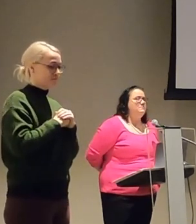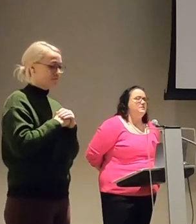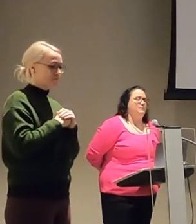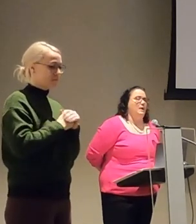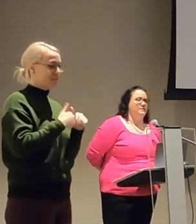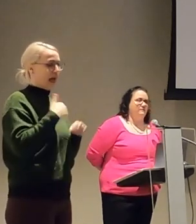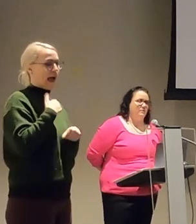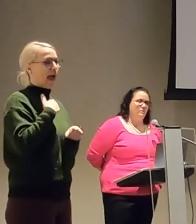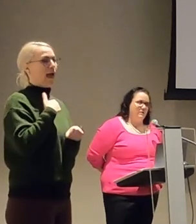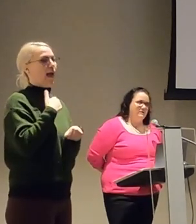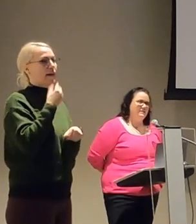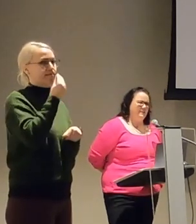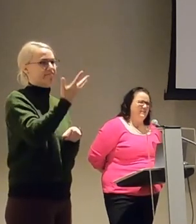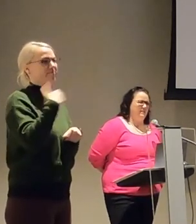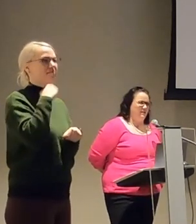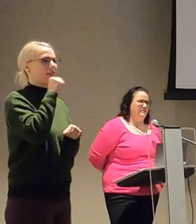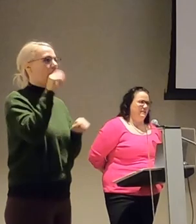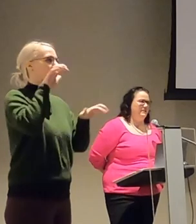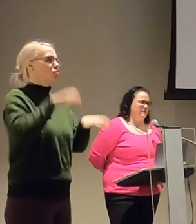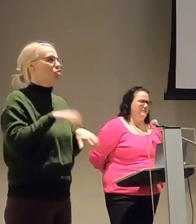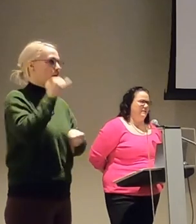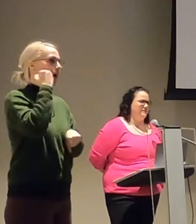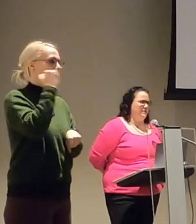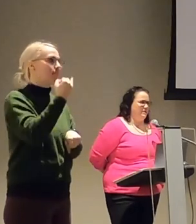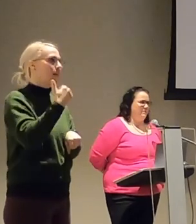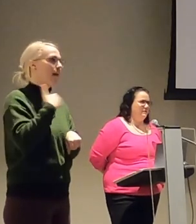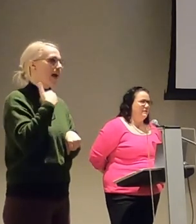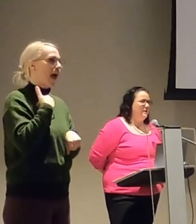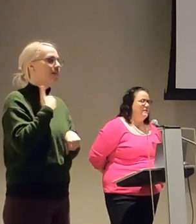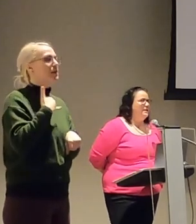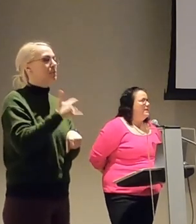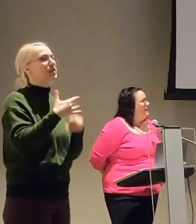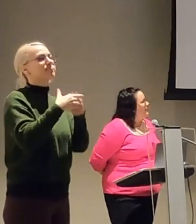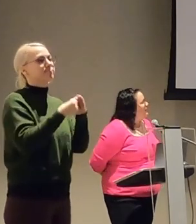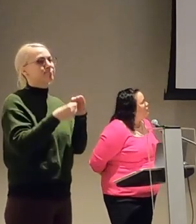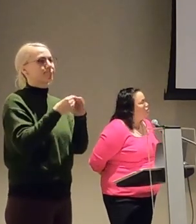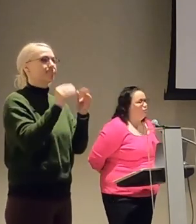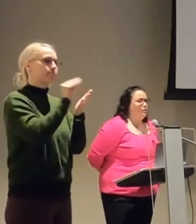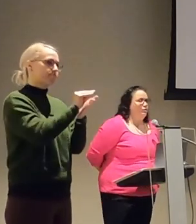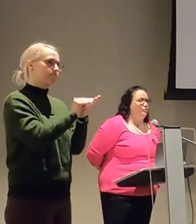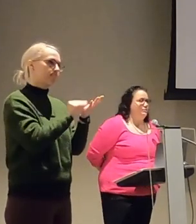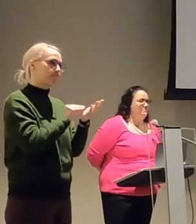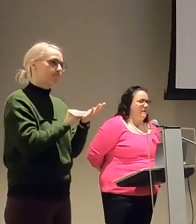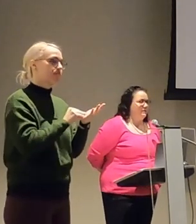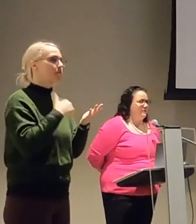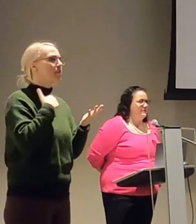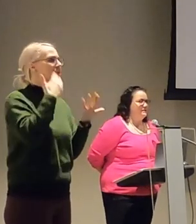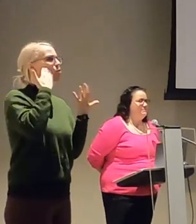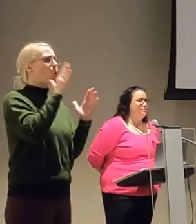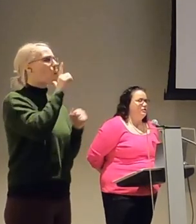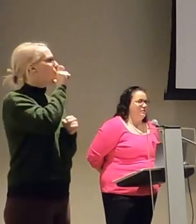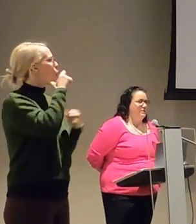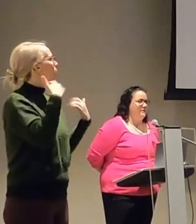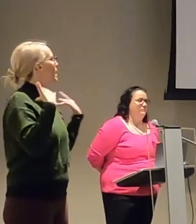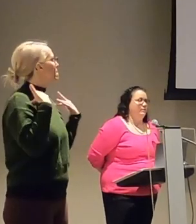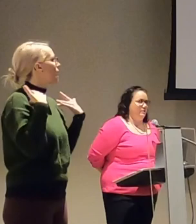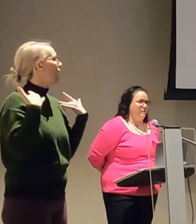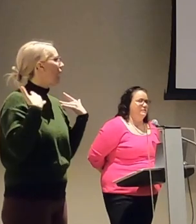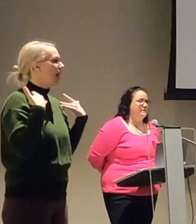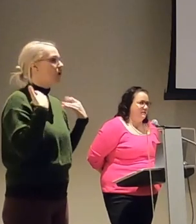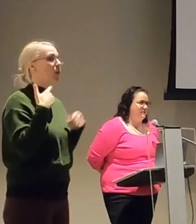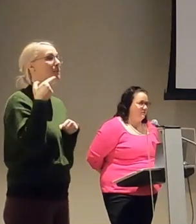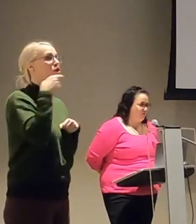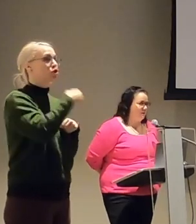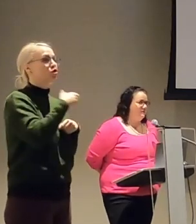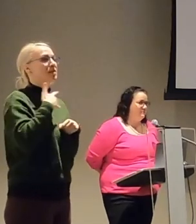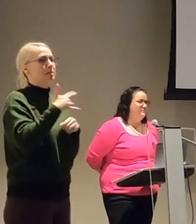I wouldn't be surprised if there was, because he does talk about it a lot. And I don't know who the model is, but she